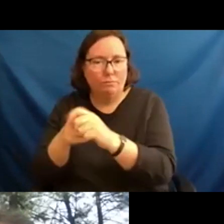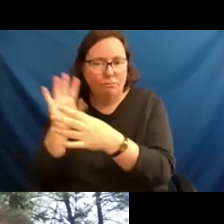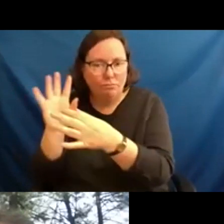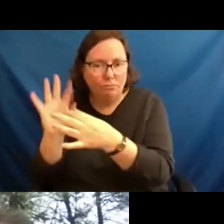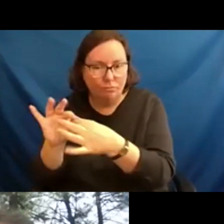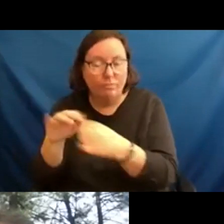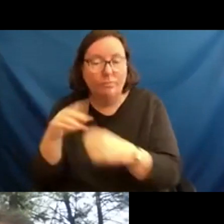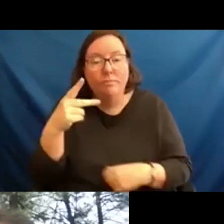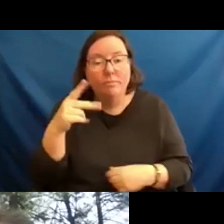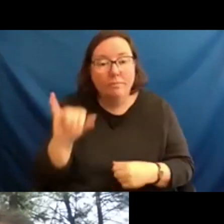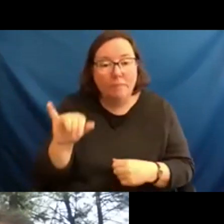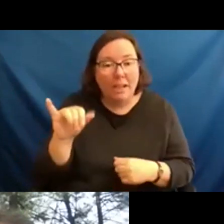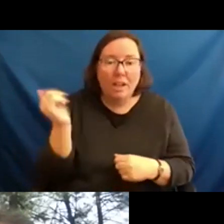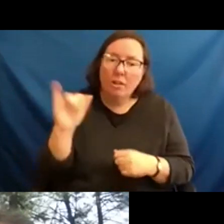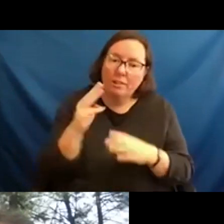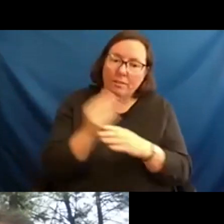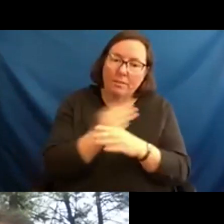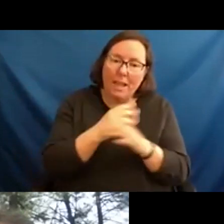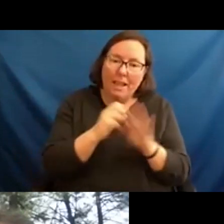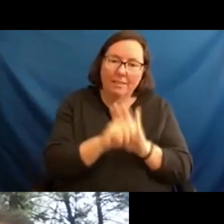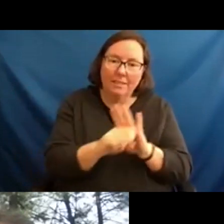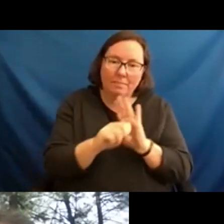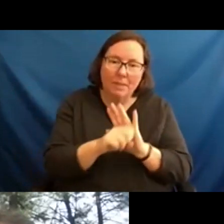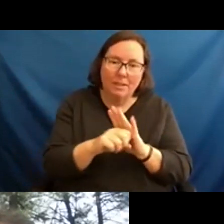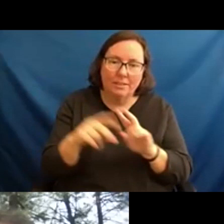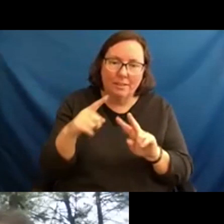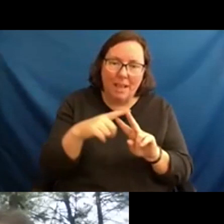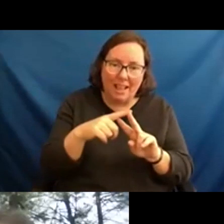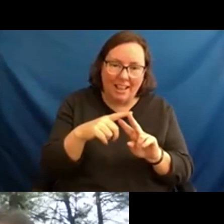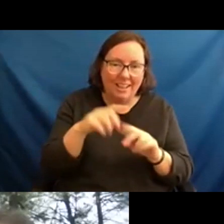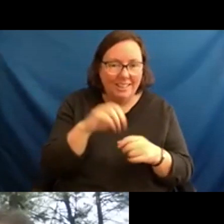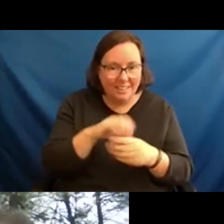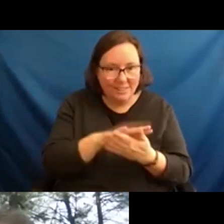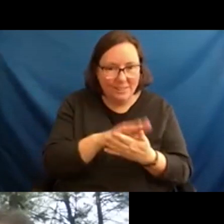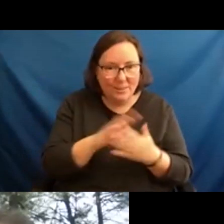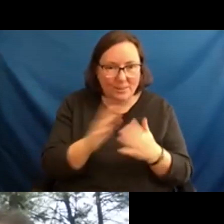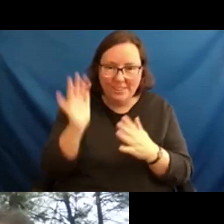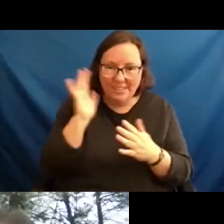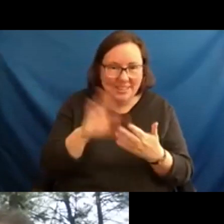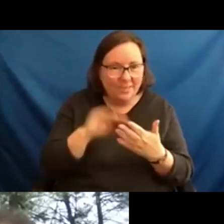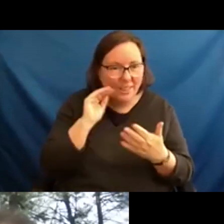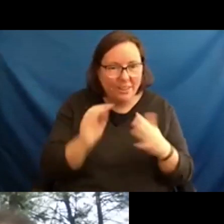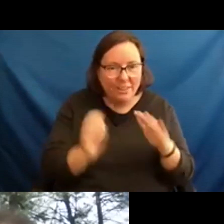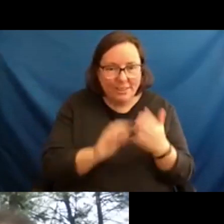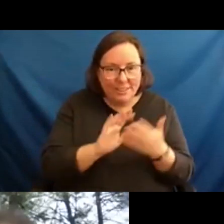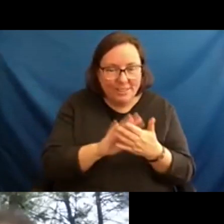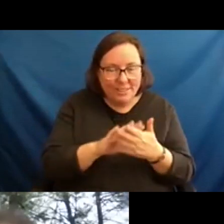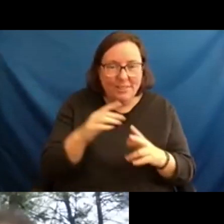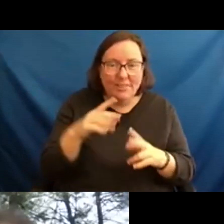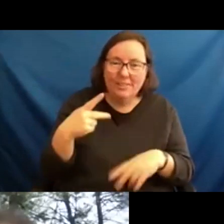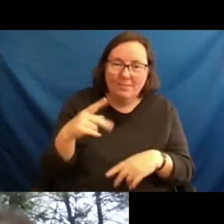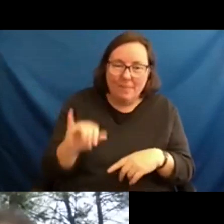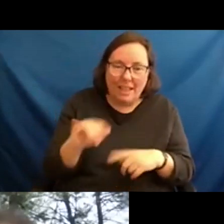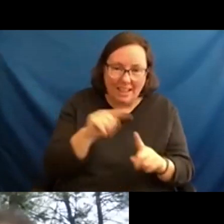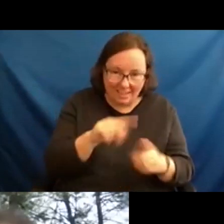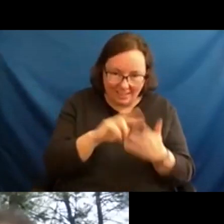Pi is the mathematical symbol that we learned in elementary school. So Pi is